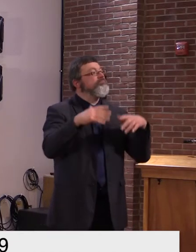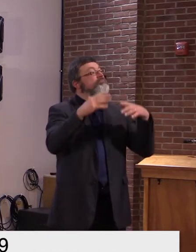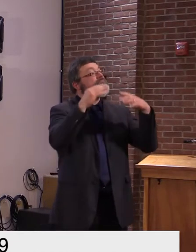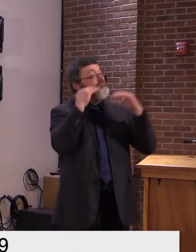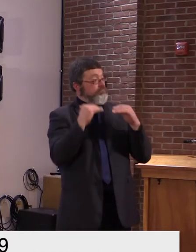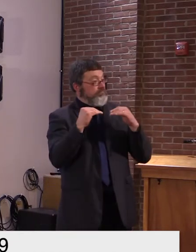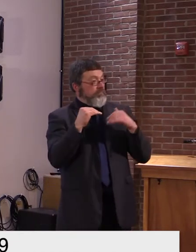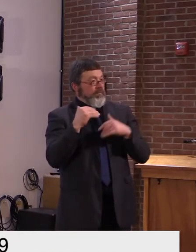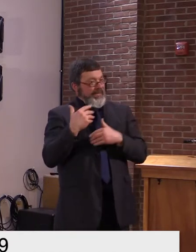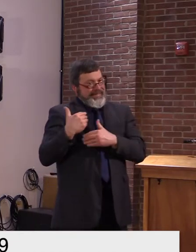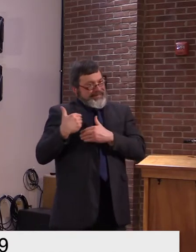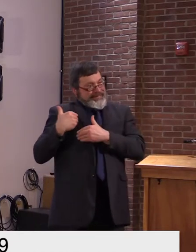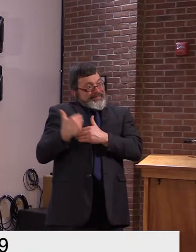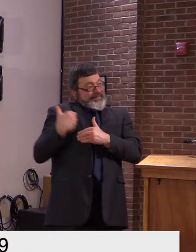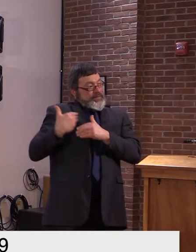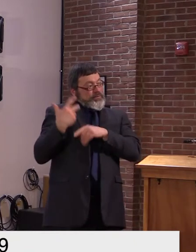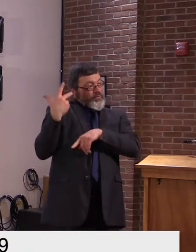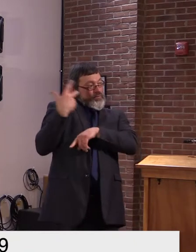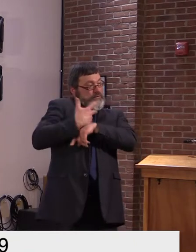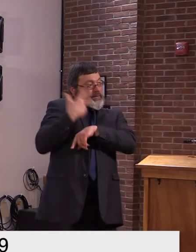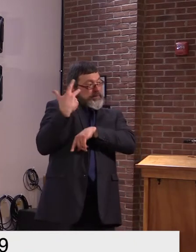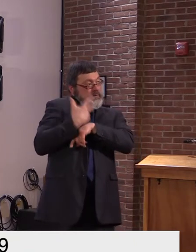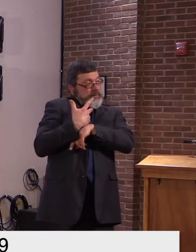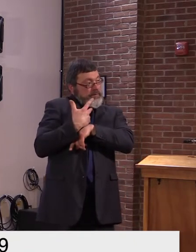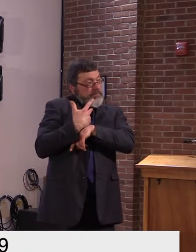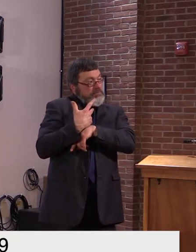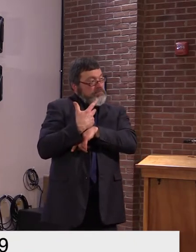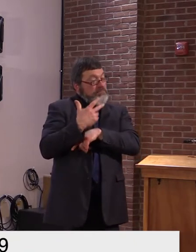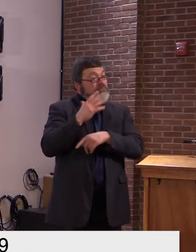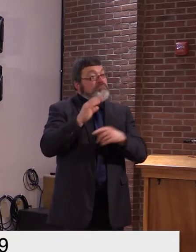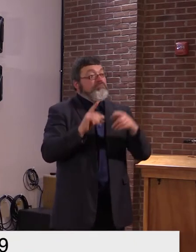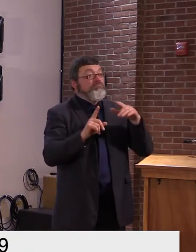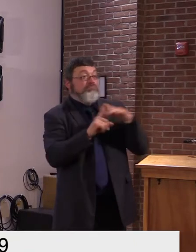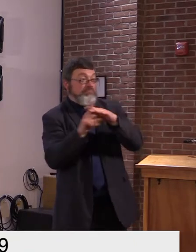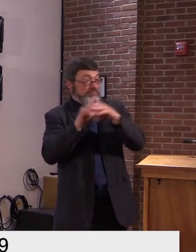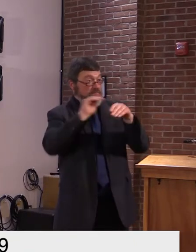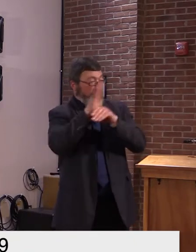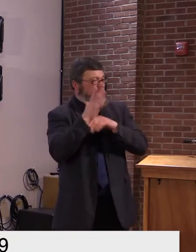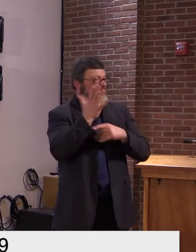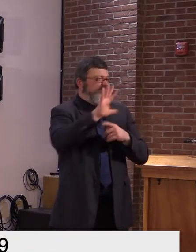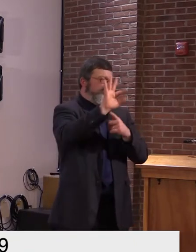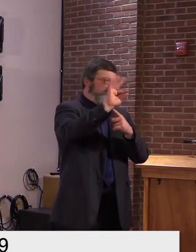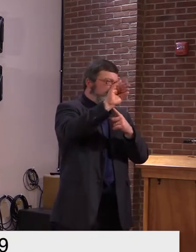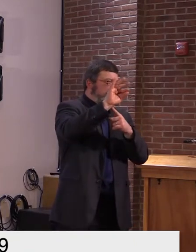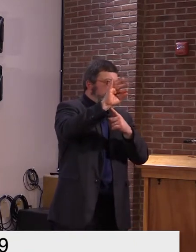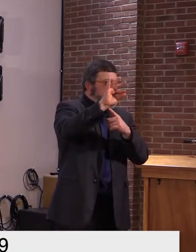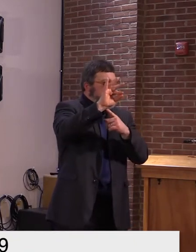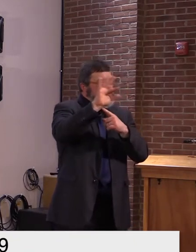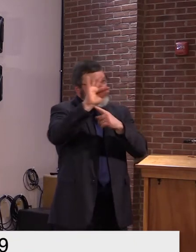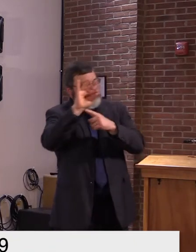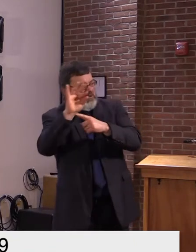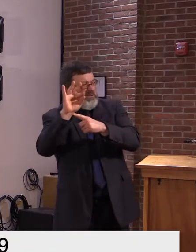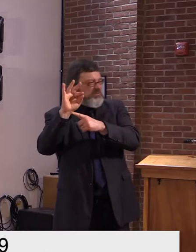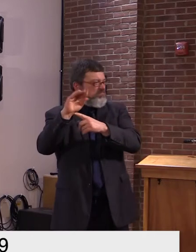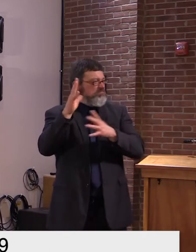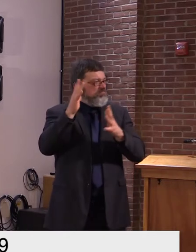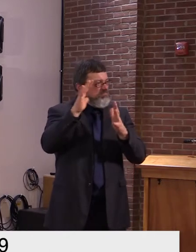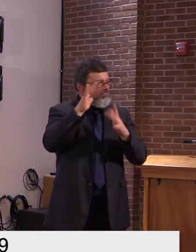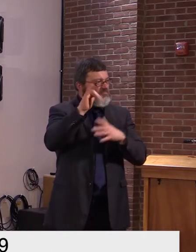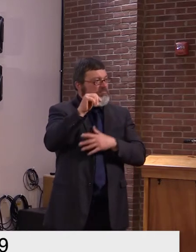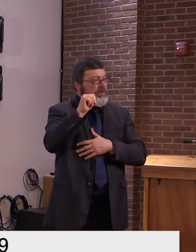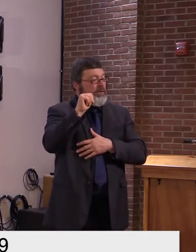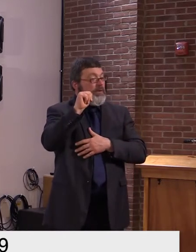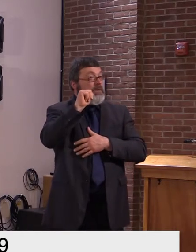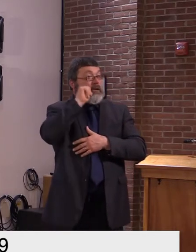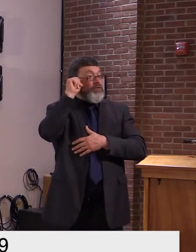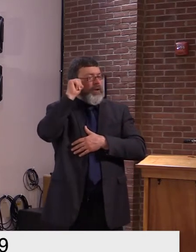brought only 63 new cases, but unfortunately one additional death. There are currently